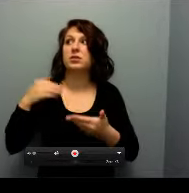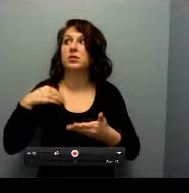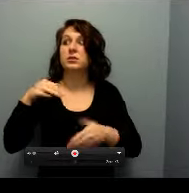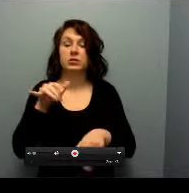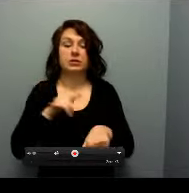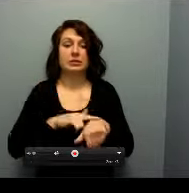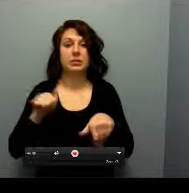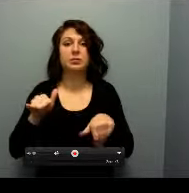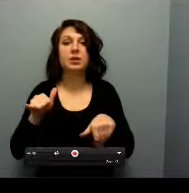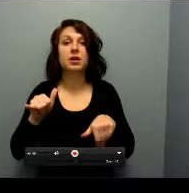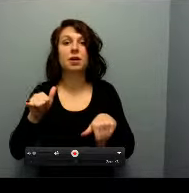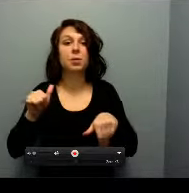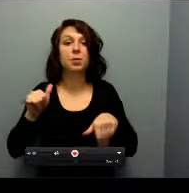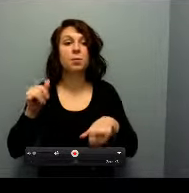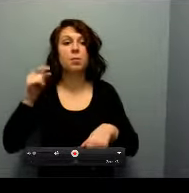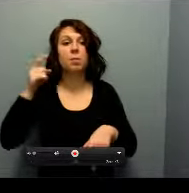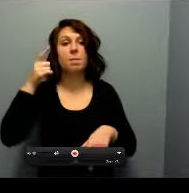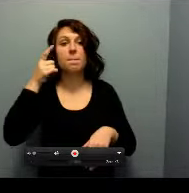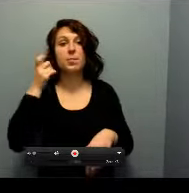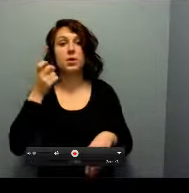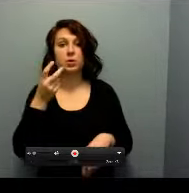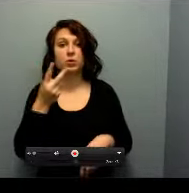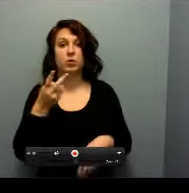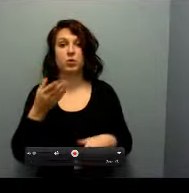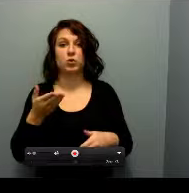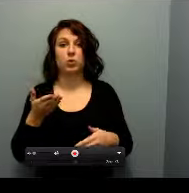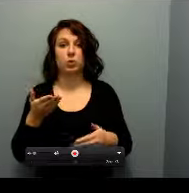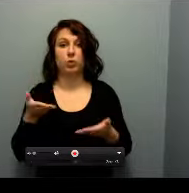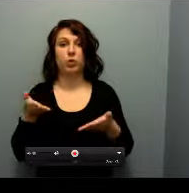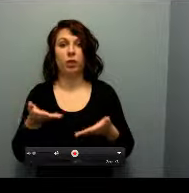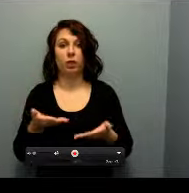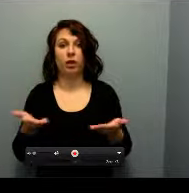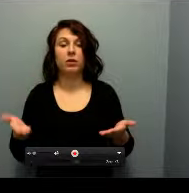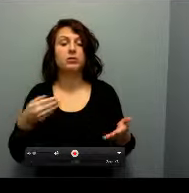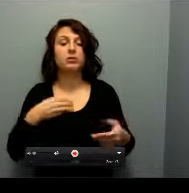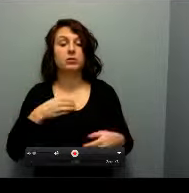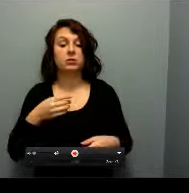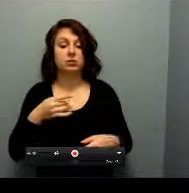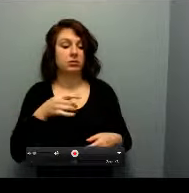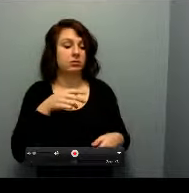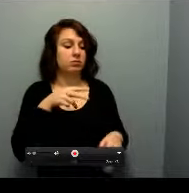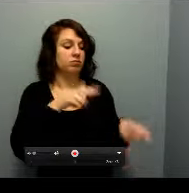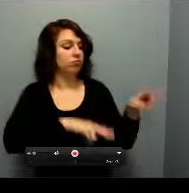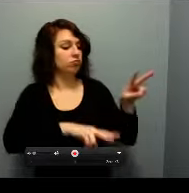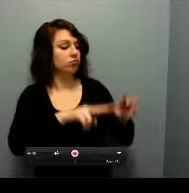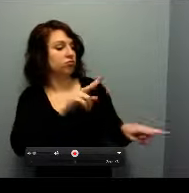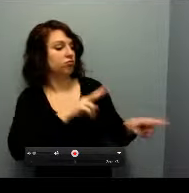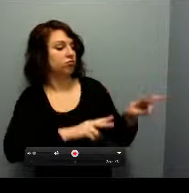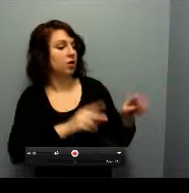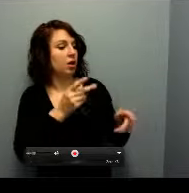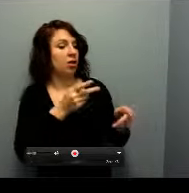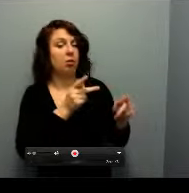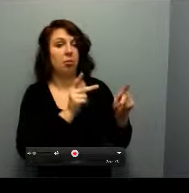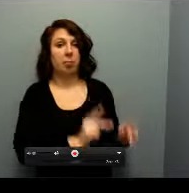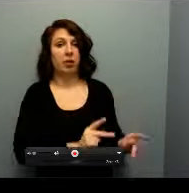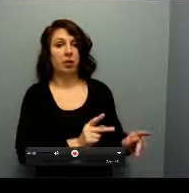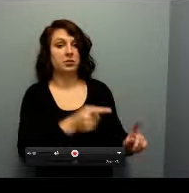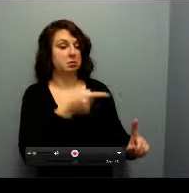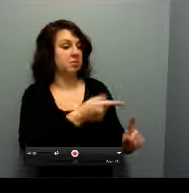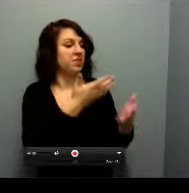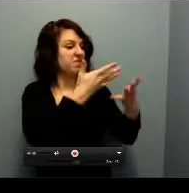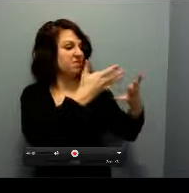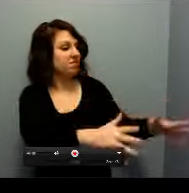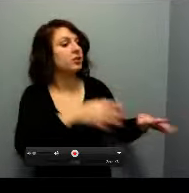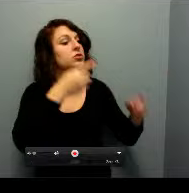Because you're doing two things. You're looking at what a person has done, what they've accomplished,